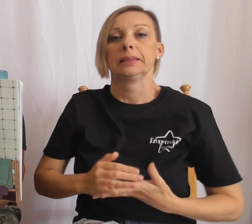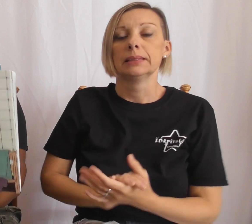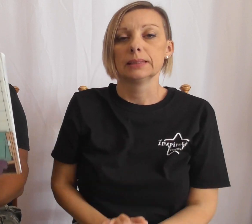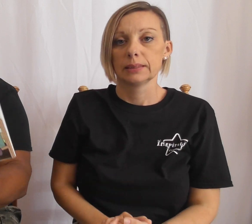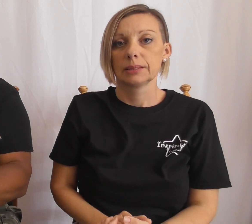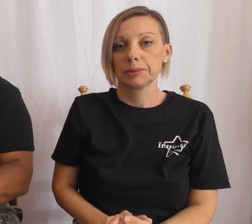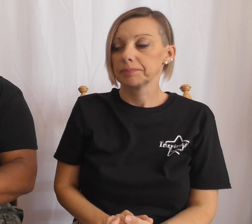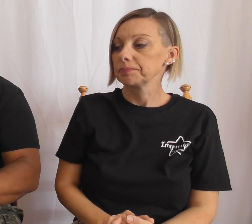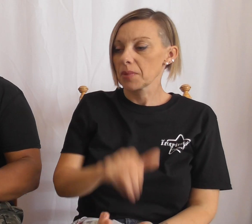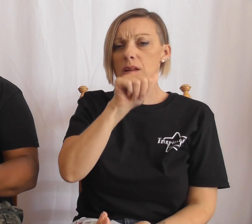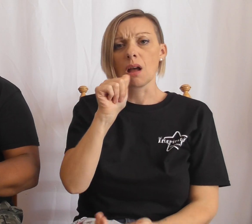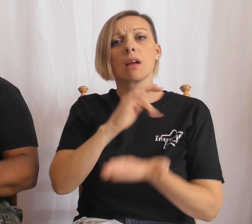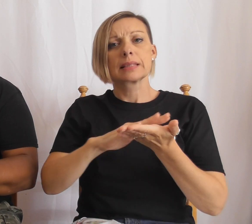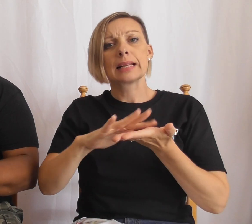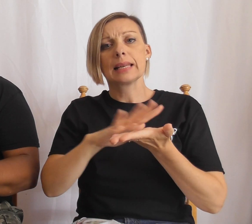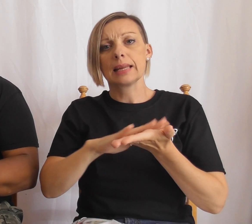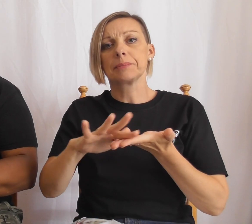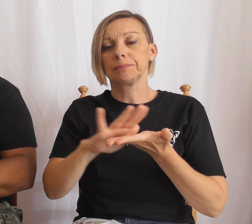Getting himself nice and clean.